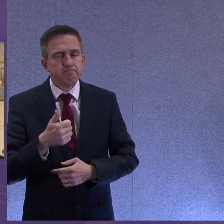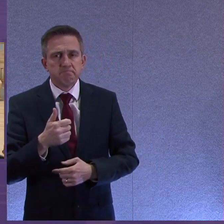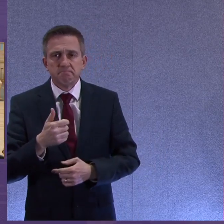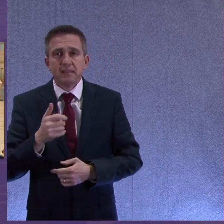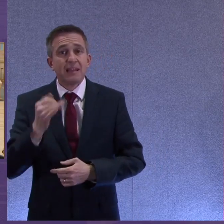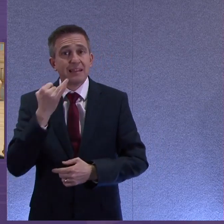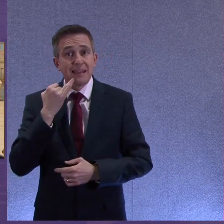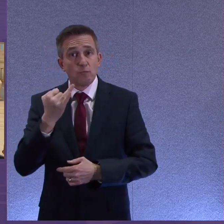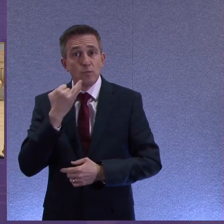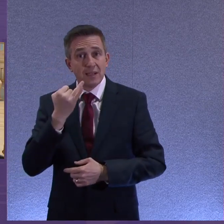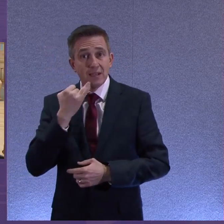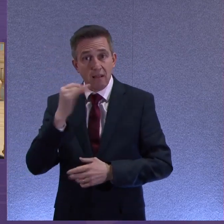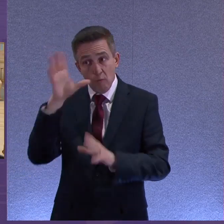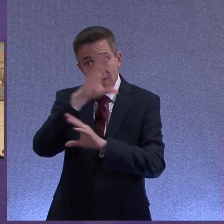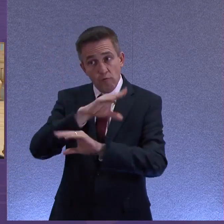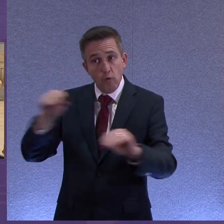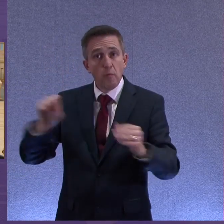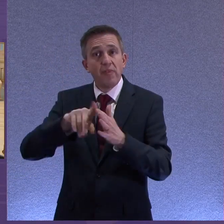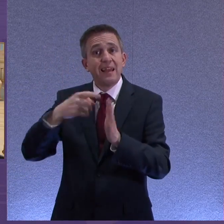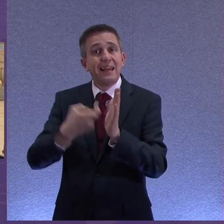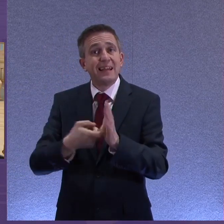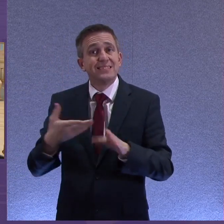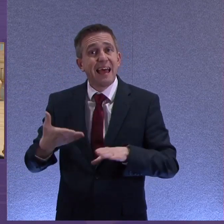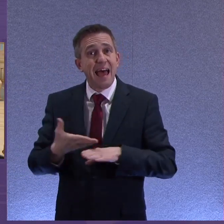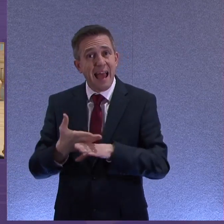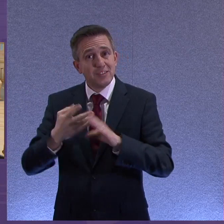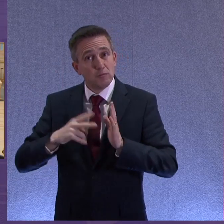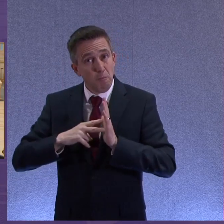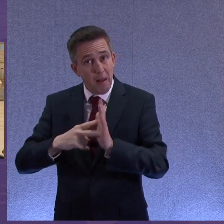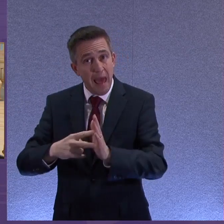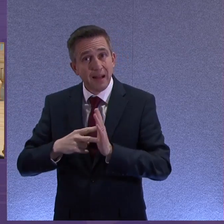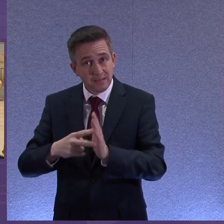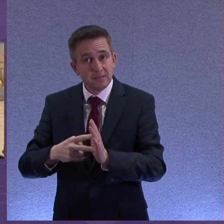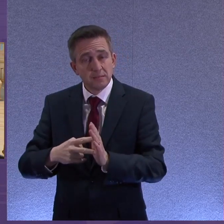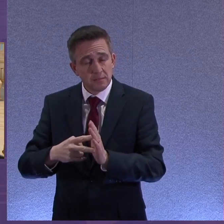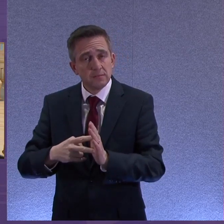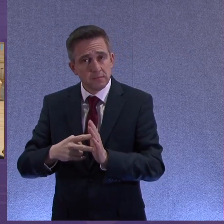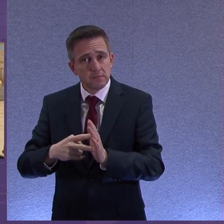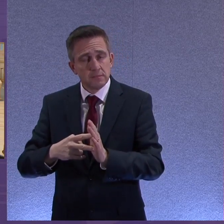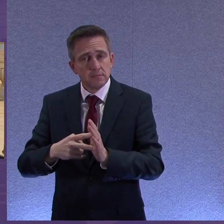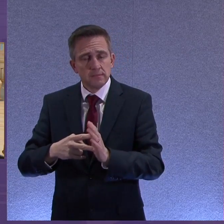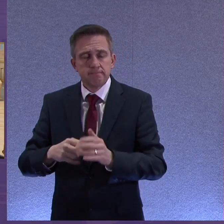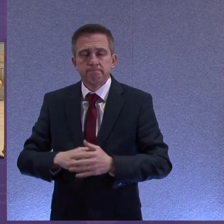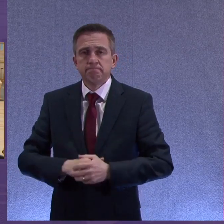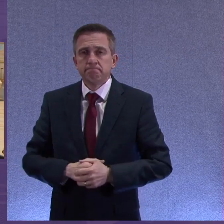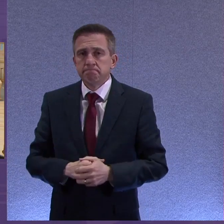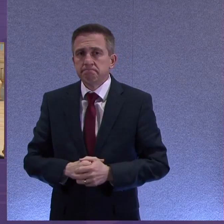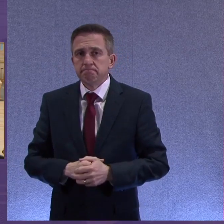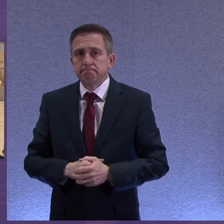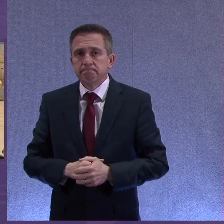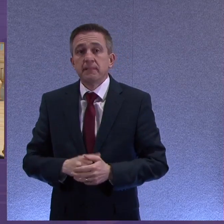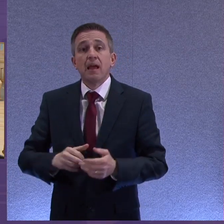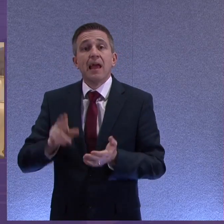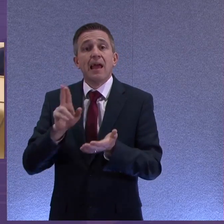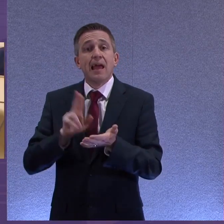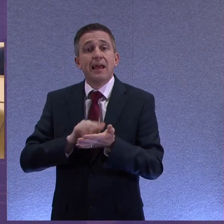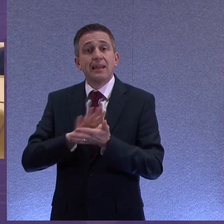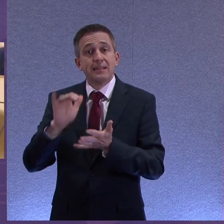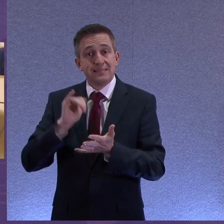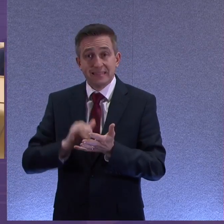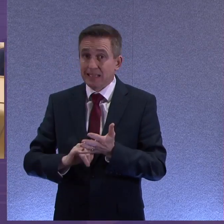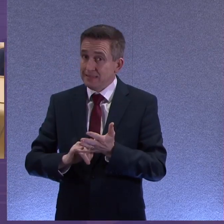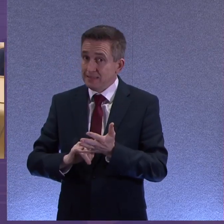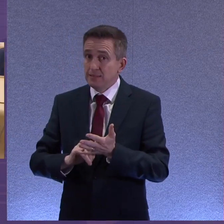Parliament next week on the Cancer Action Plan. I think what is really important is that we recognise that our National Health Service is